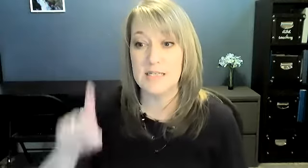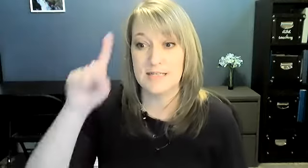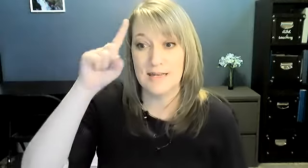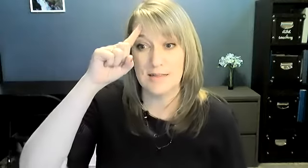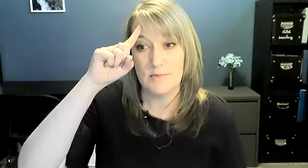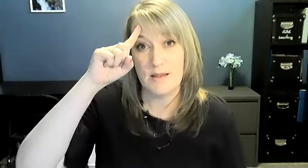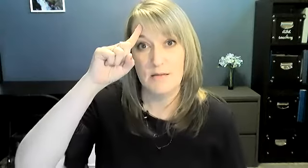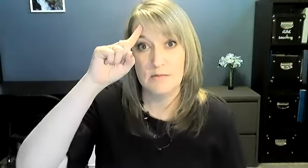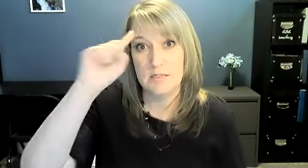it signed this way. Smart.